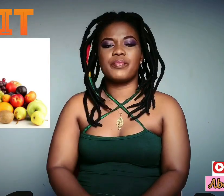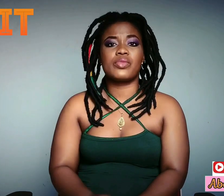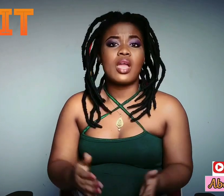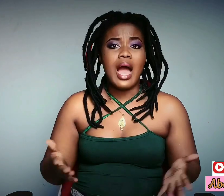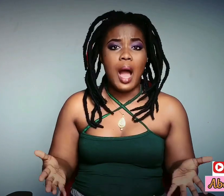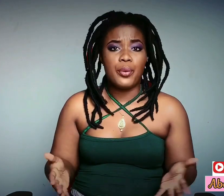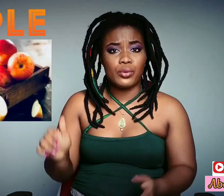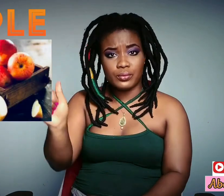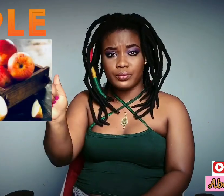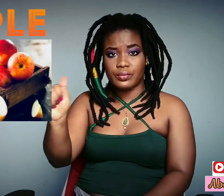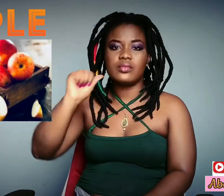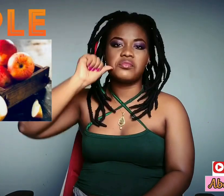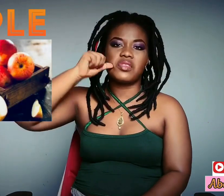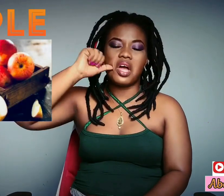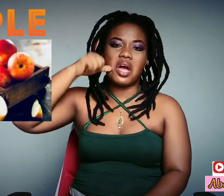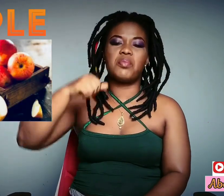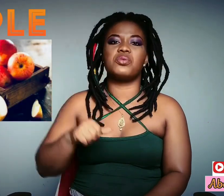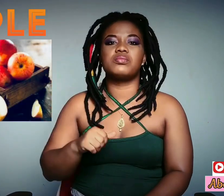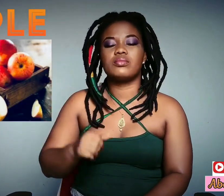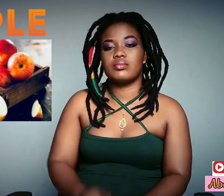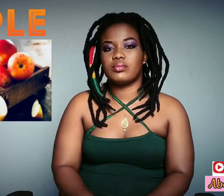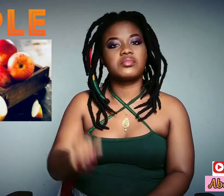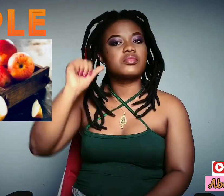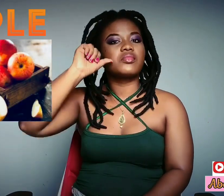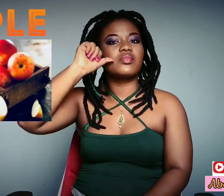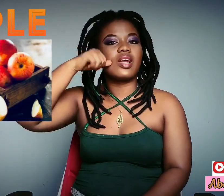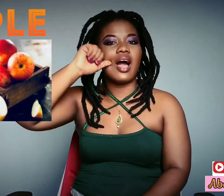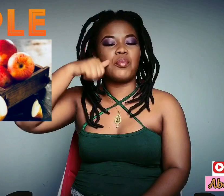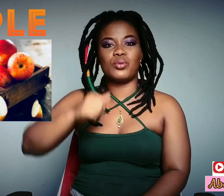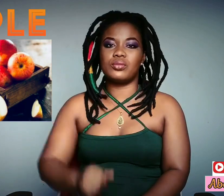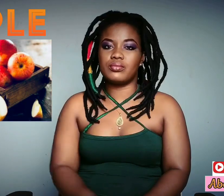Fruits. Apple. Apple. Apple.